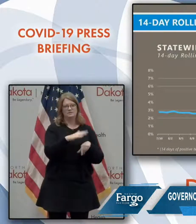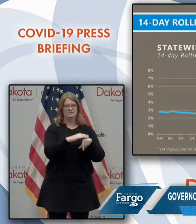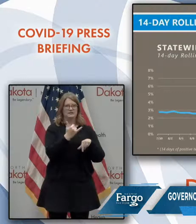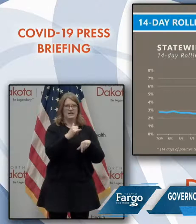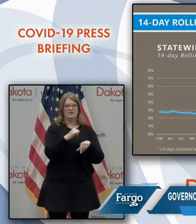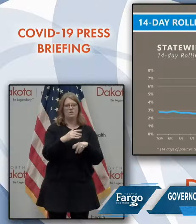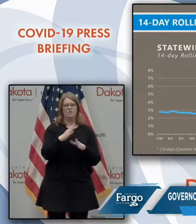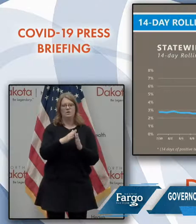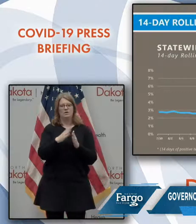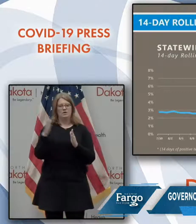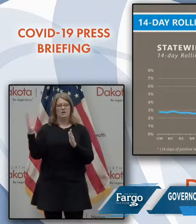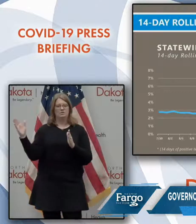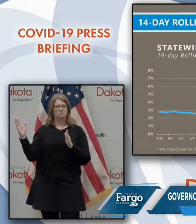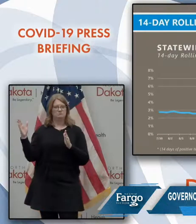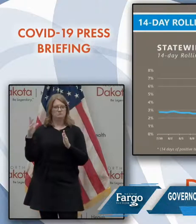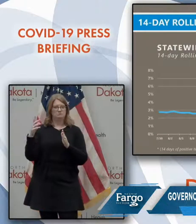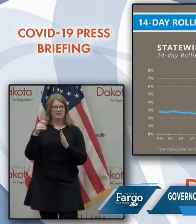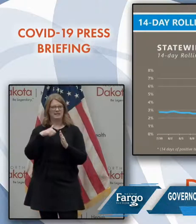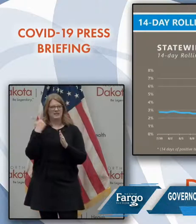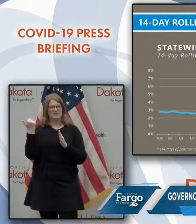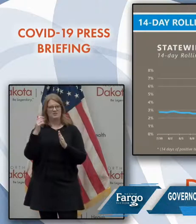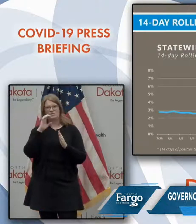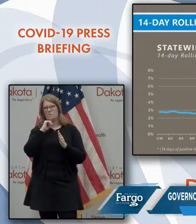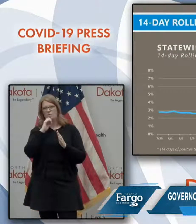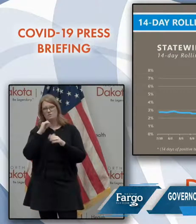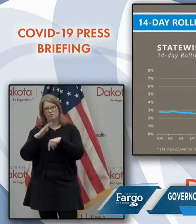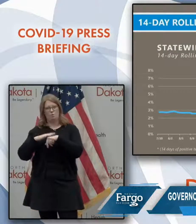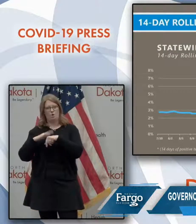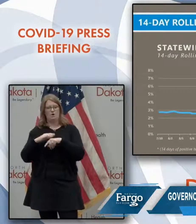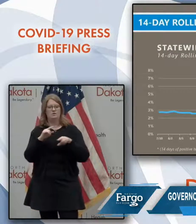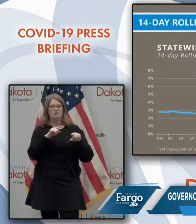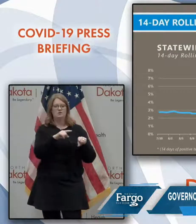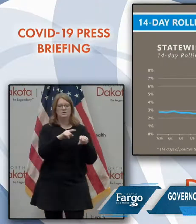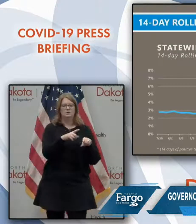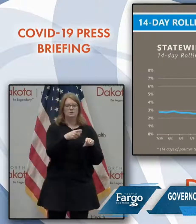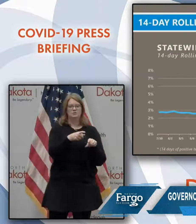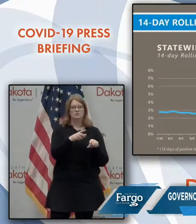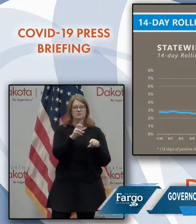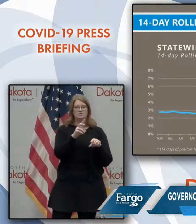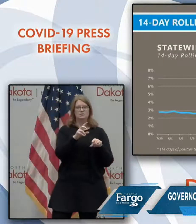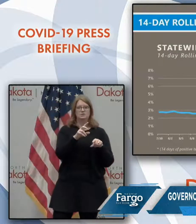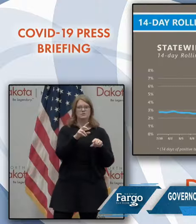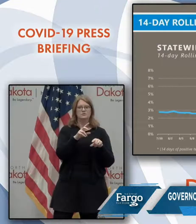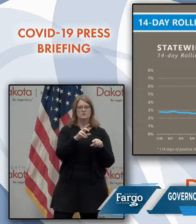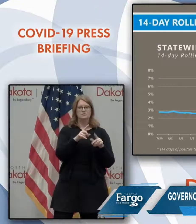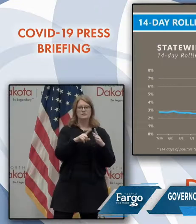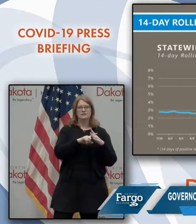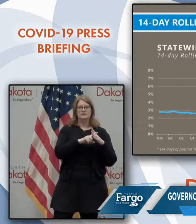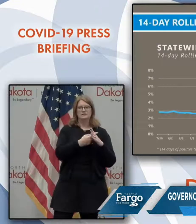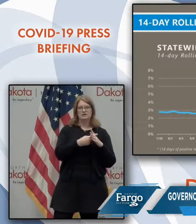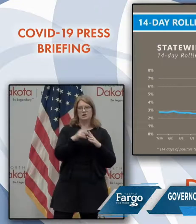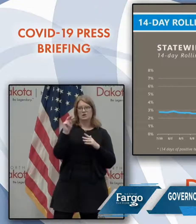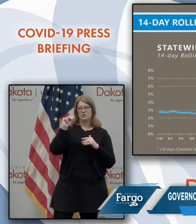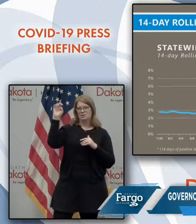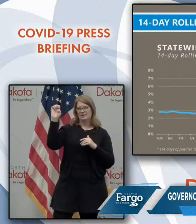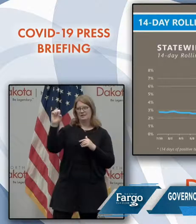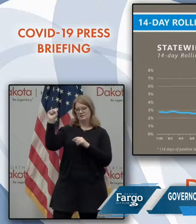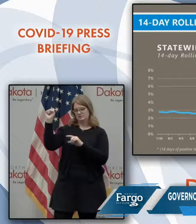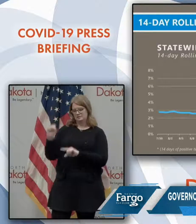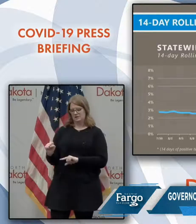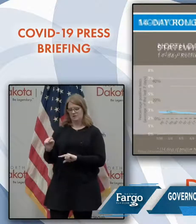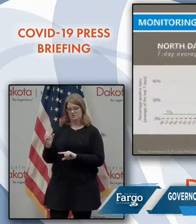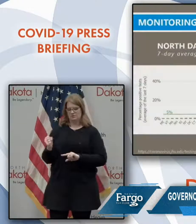zone. And we are in a relative to where this virus has moved. It started out in the Northeast, went to the South, went